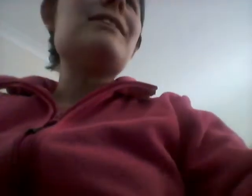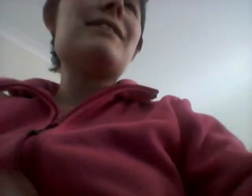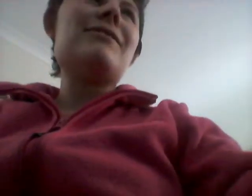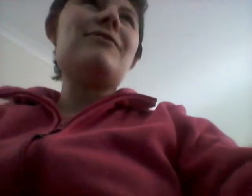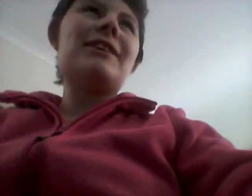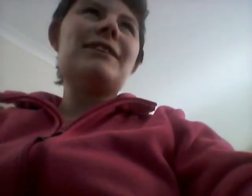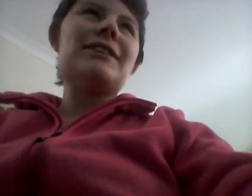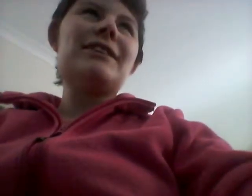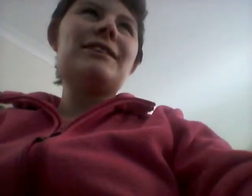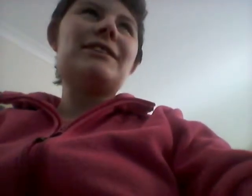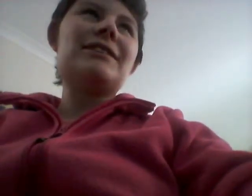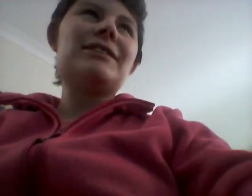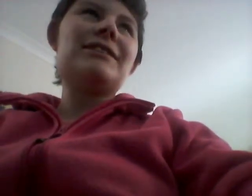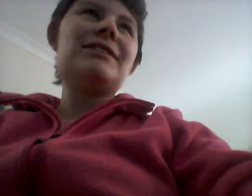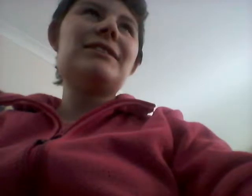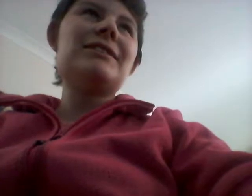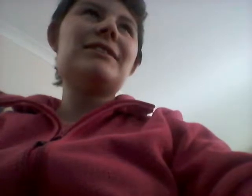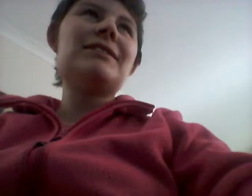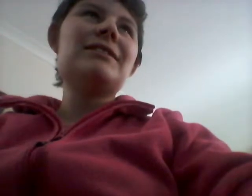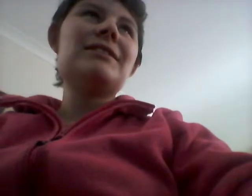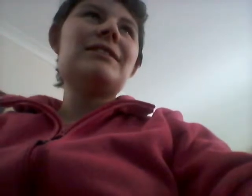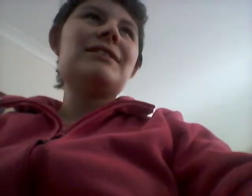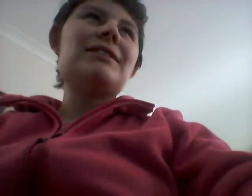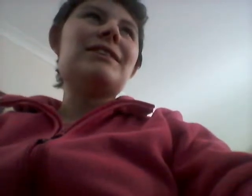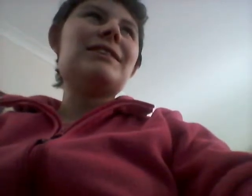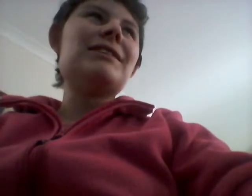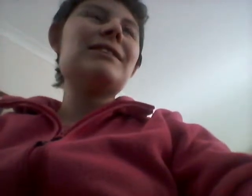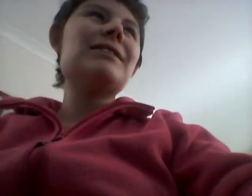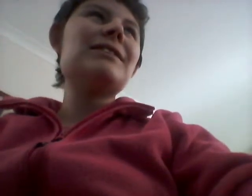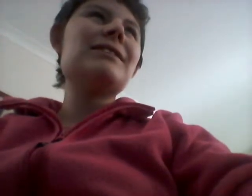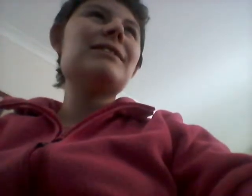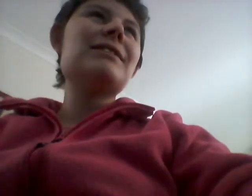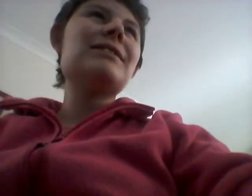are. Yeah, fun learning sign language. Yeah. Hi.